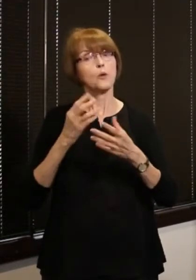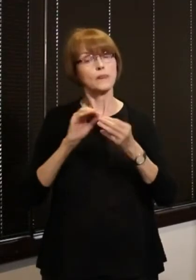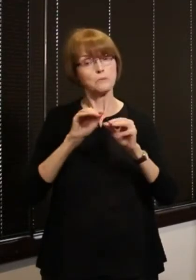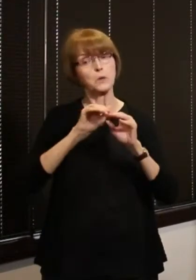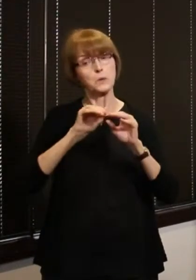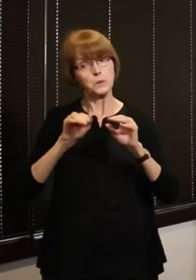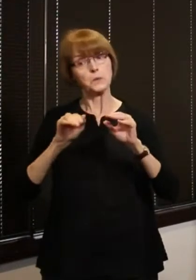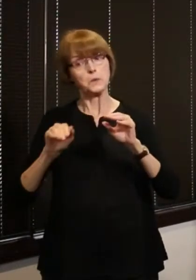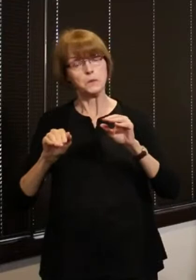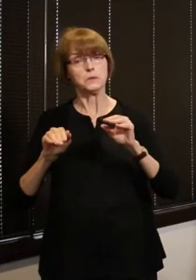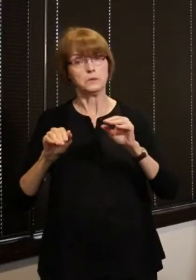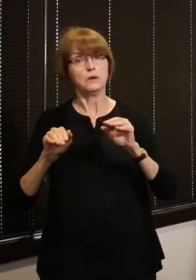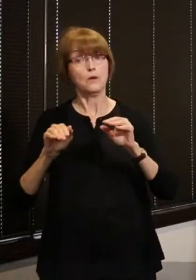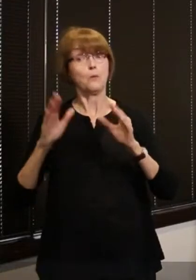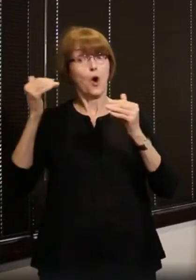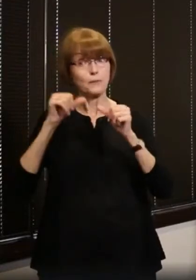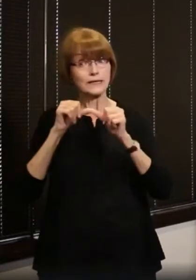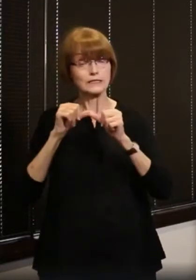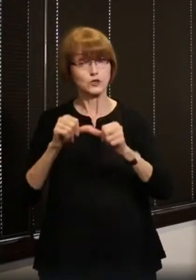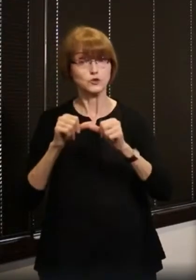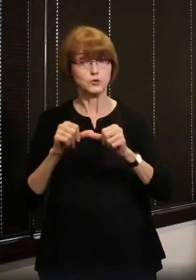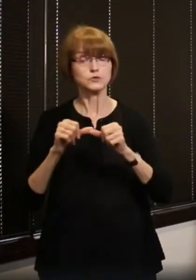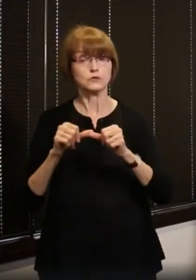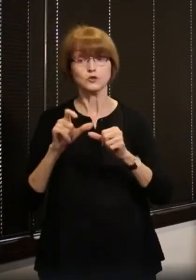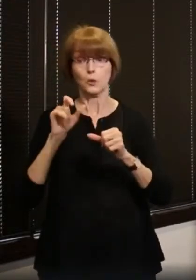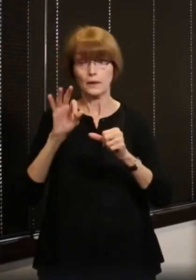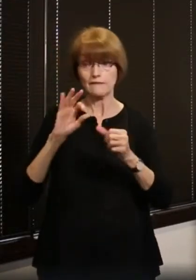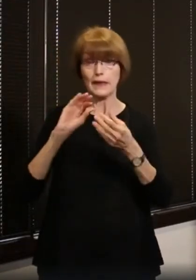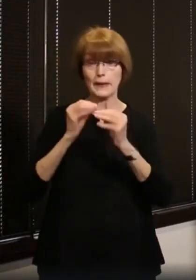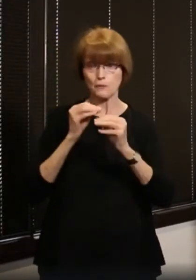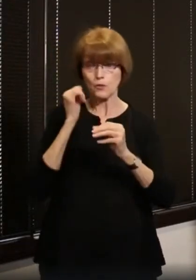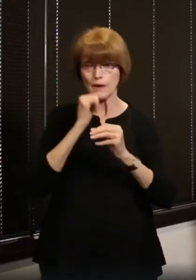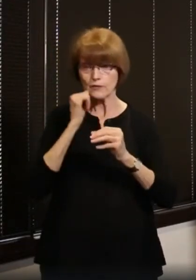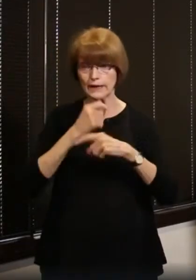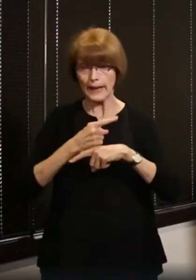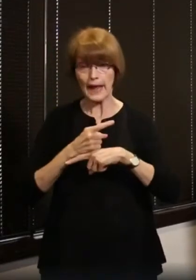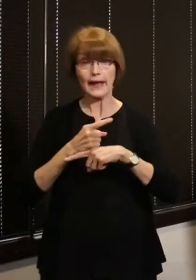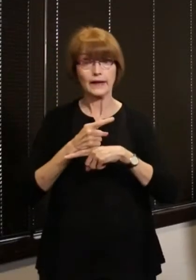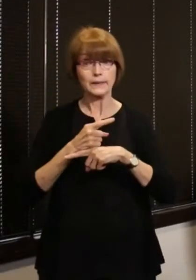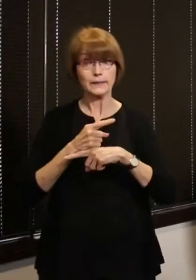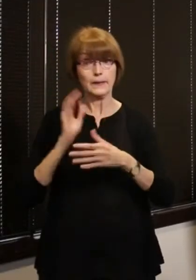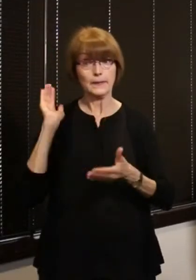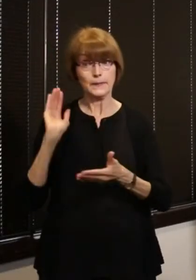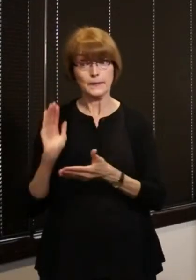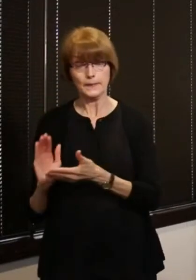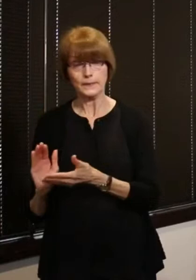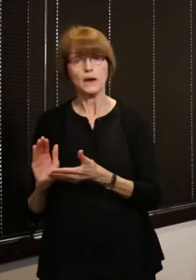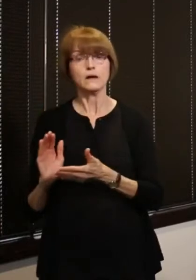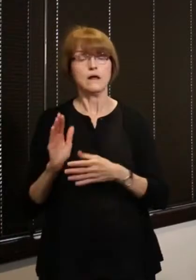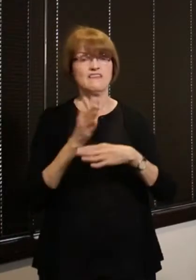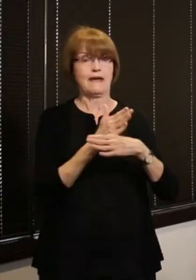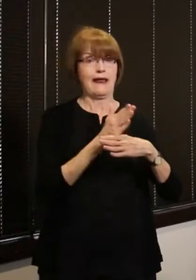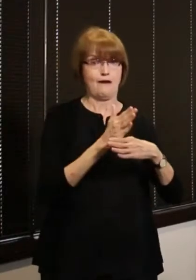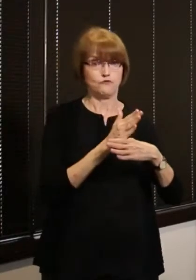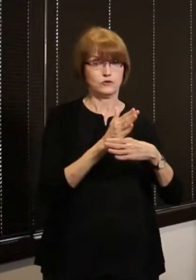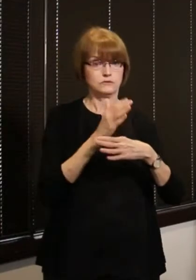does continue, then that average will start to come down as well. But right now, today, we're still in that concerned